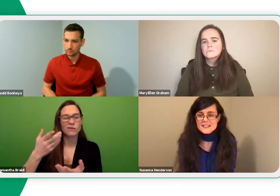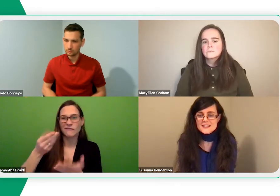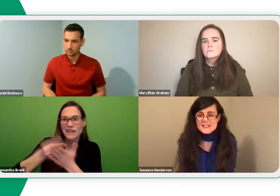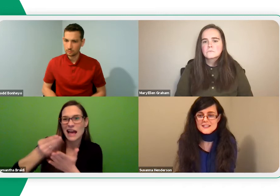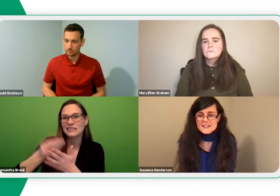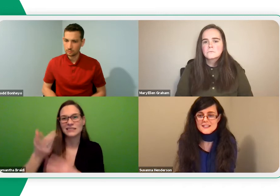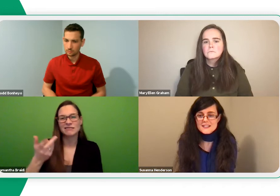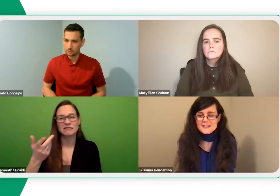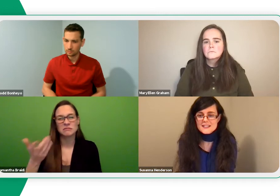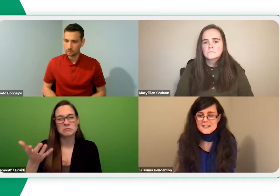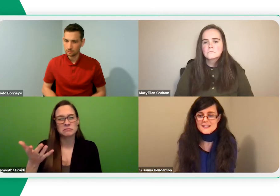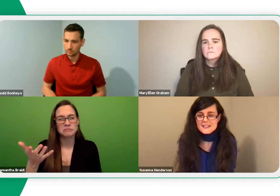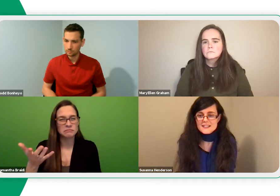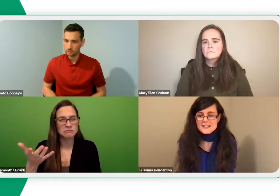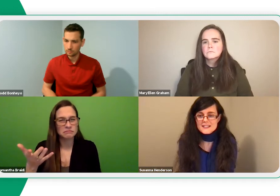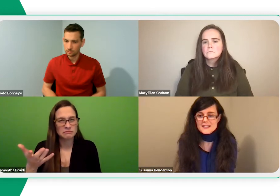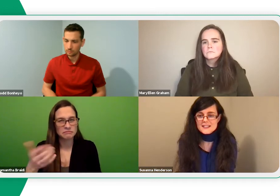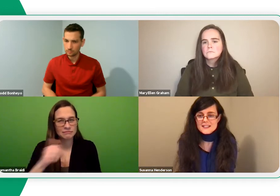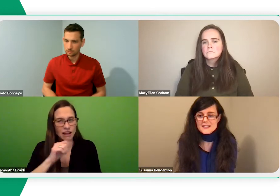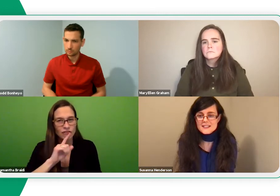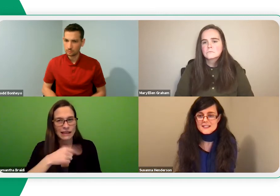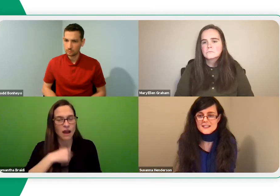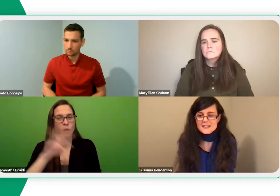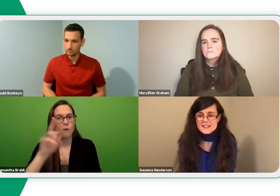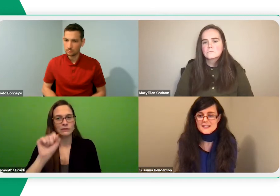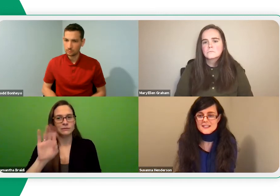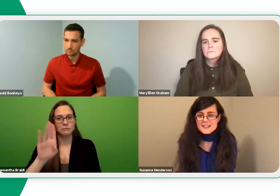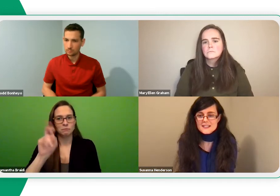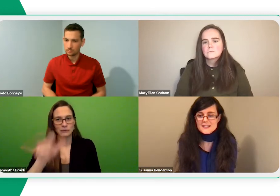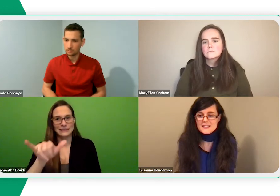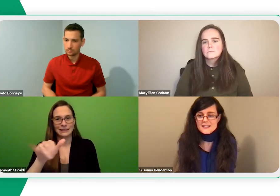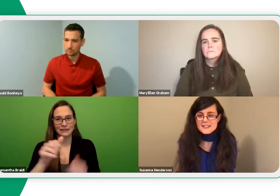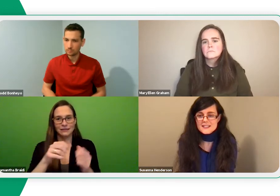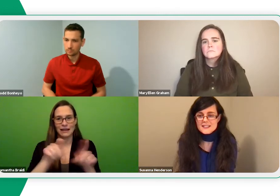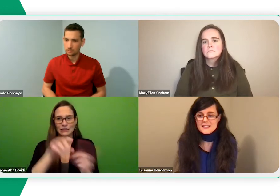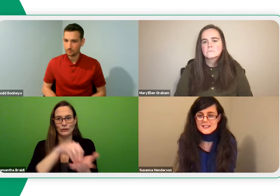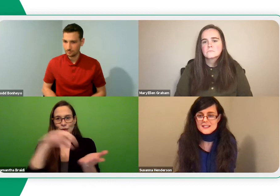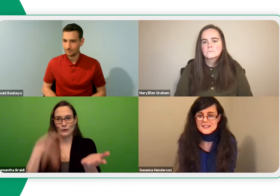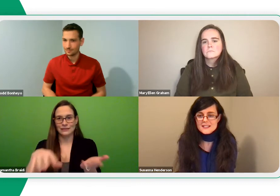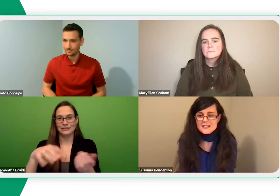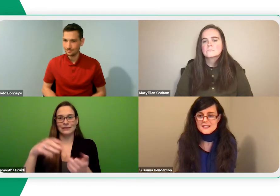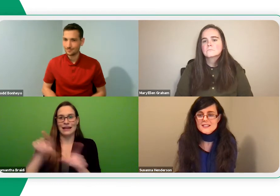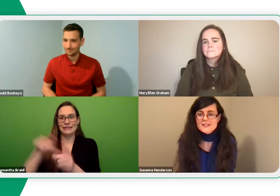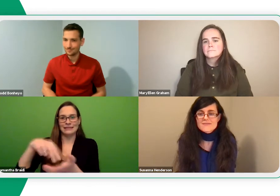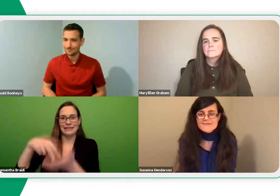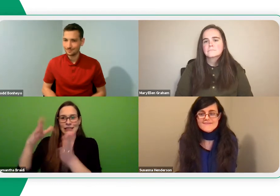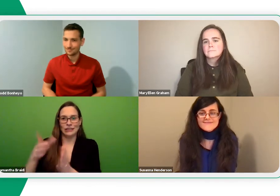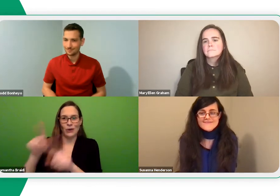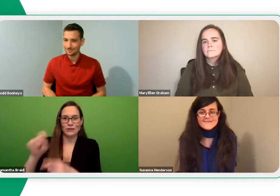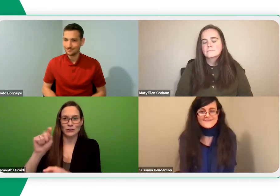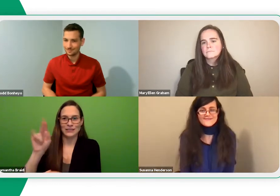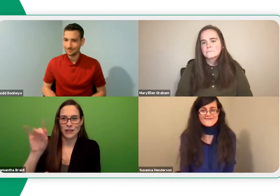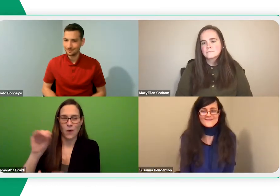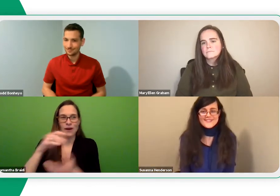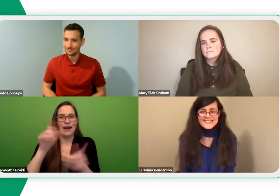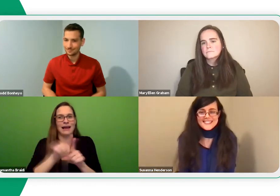I think I can respond to that in terms of myself. Growing up, I never really questioned my parents on finance. I